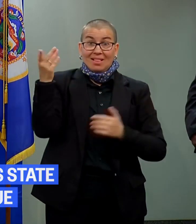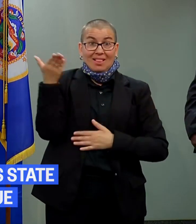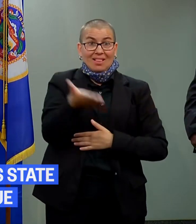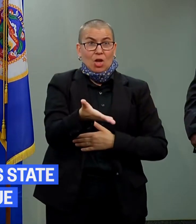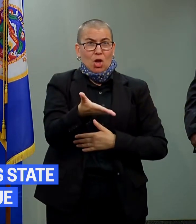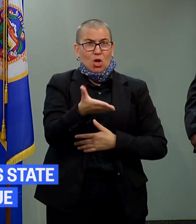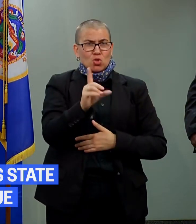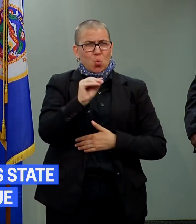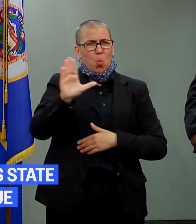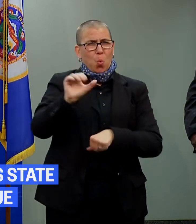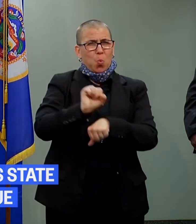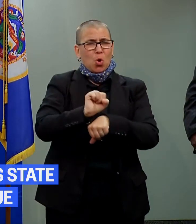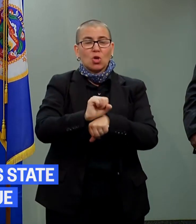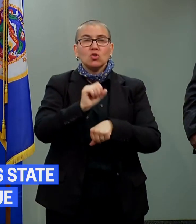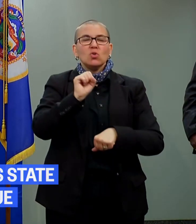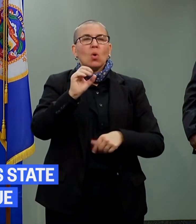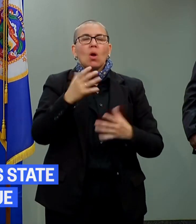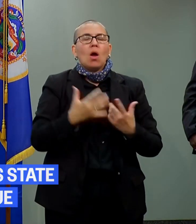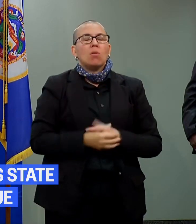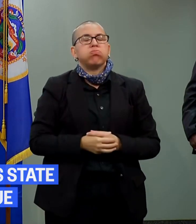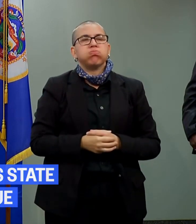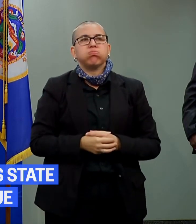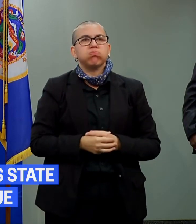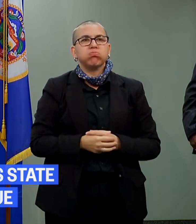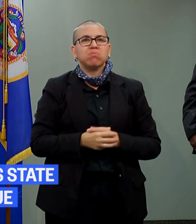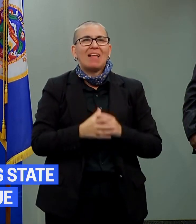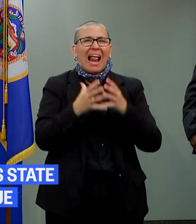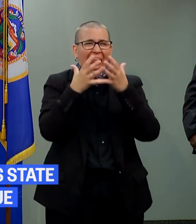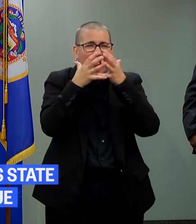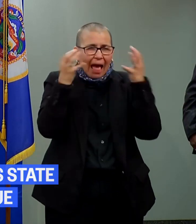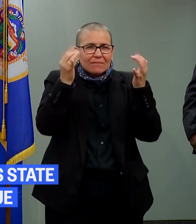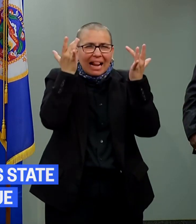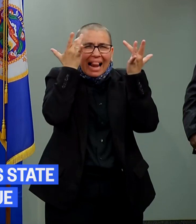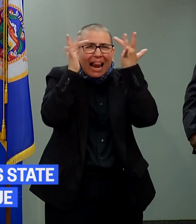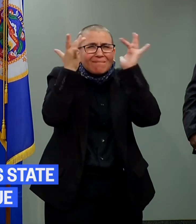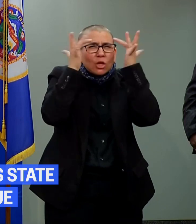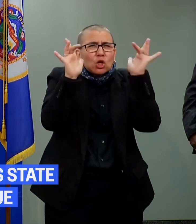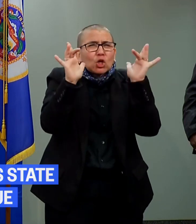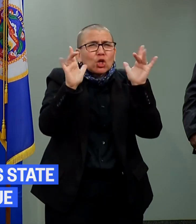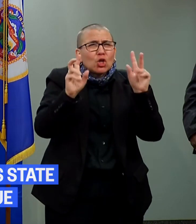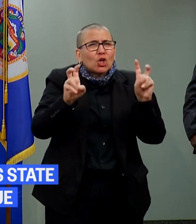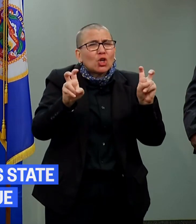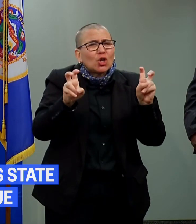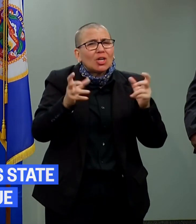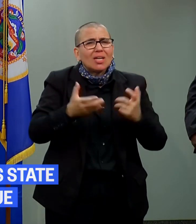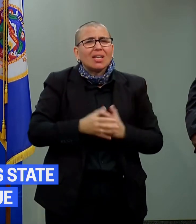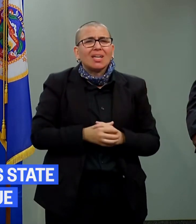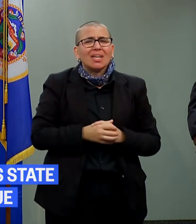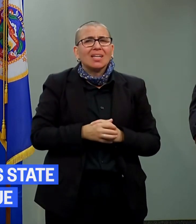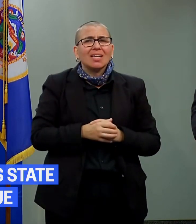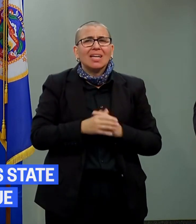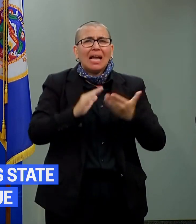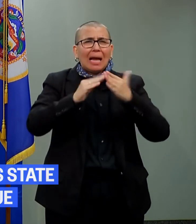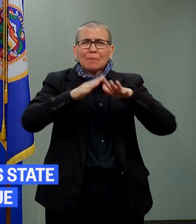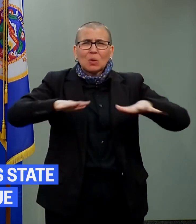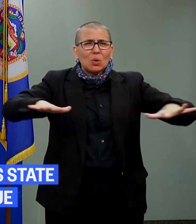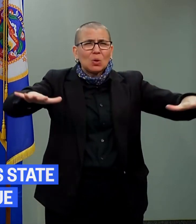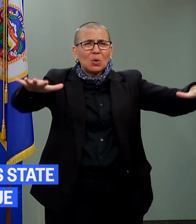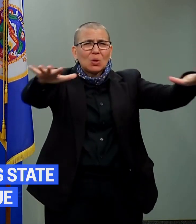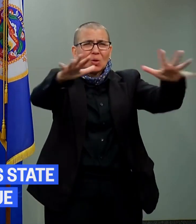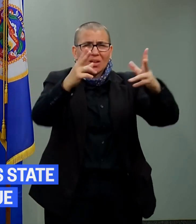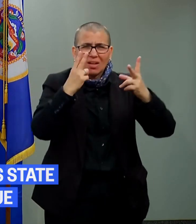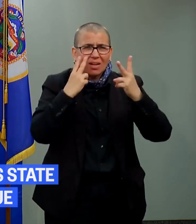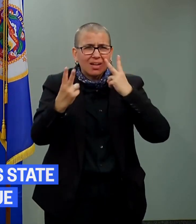for so long, many communities have seen things that are truly not fogs of war or anything like